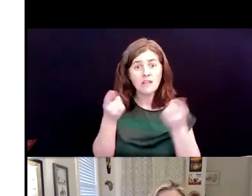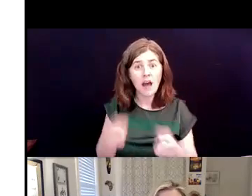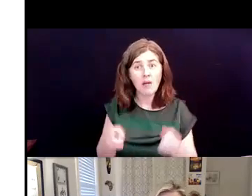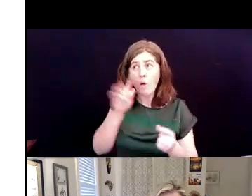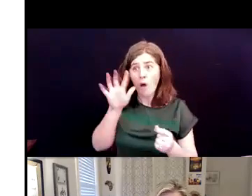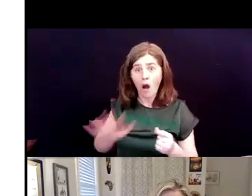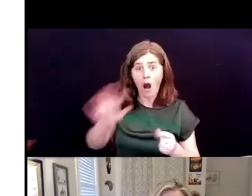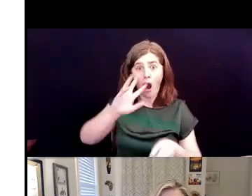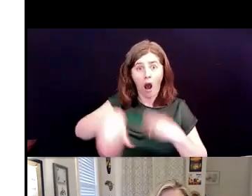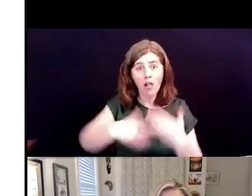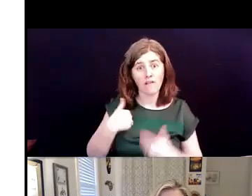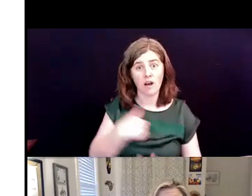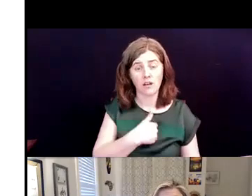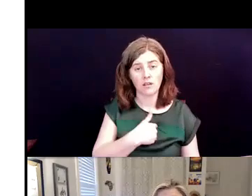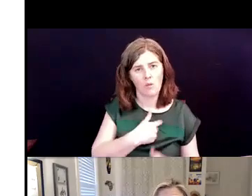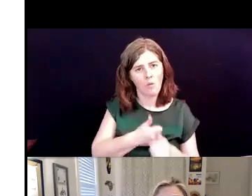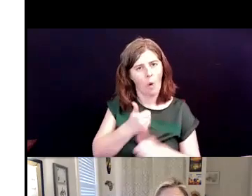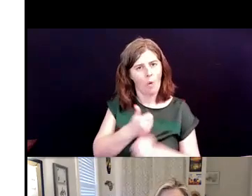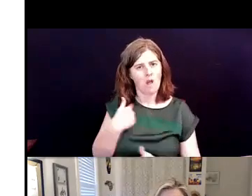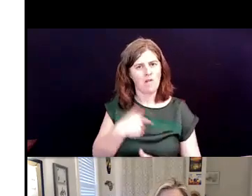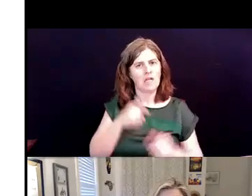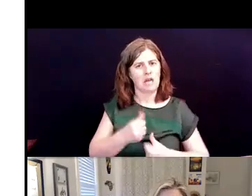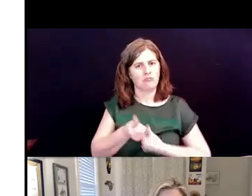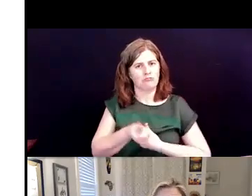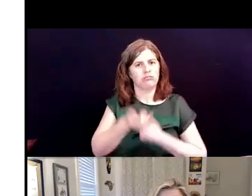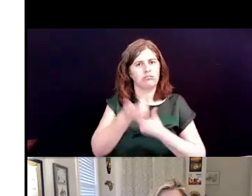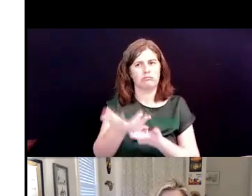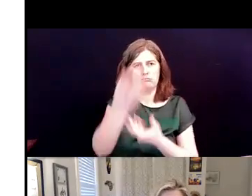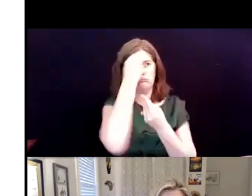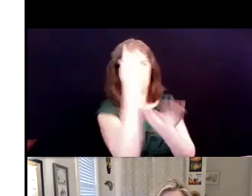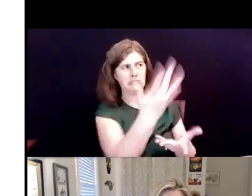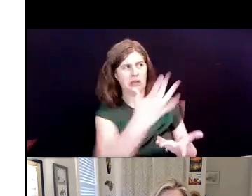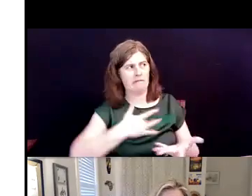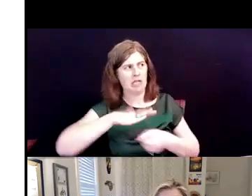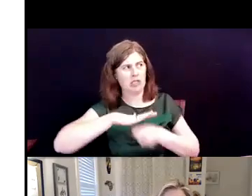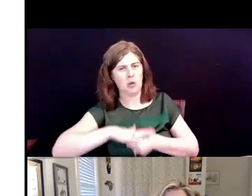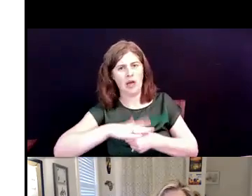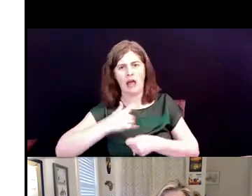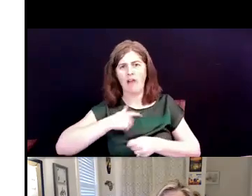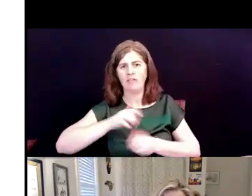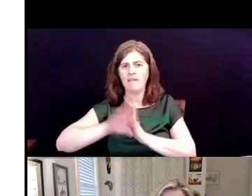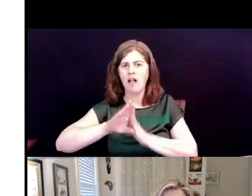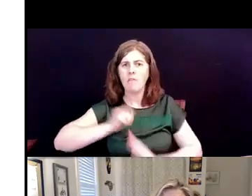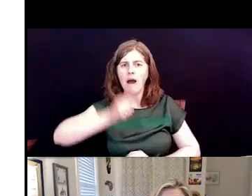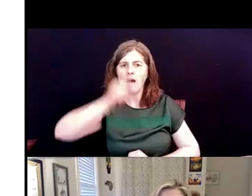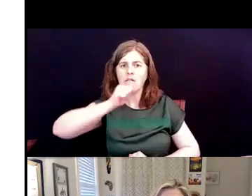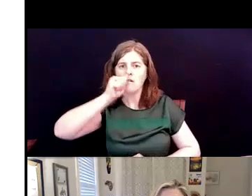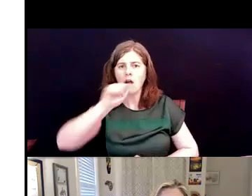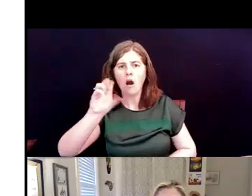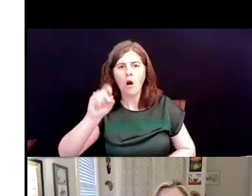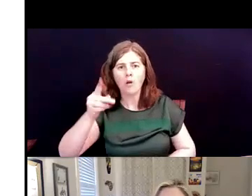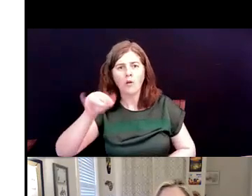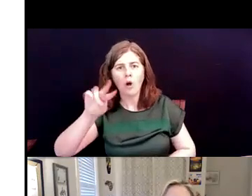certainly most of us have the ability to express that stress. We have our own coping strategies. We have our ways of dealing with those different